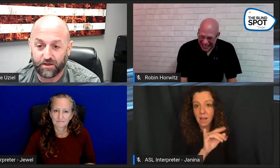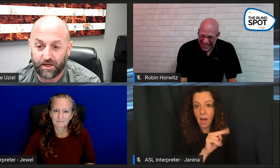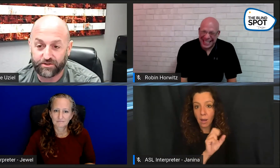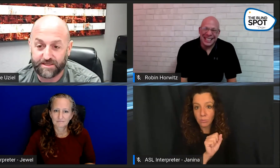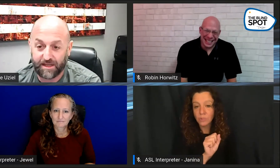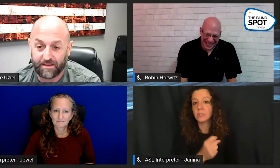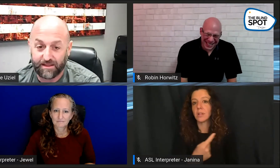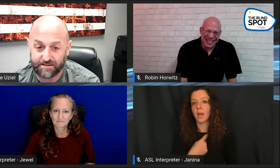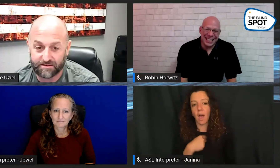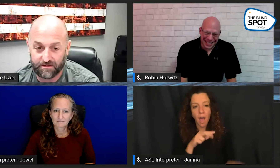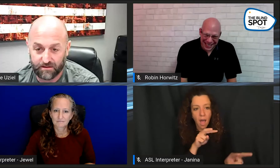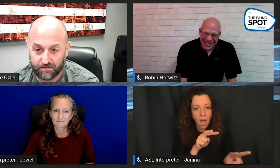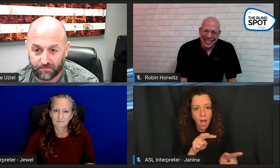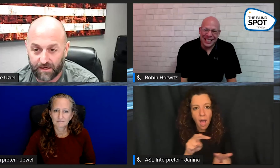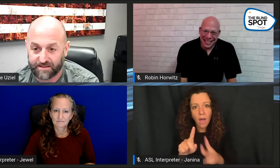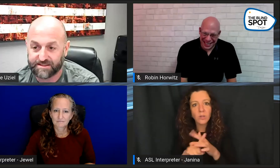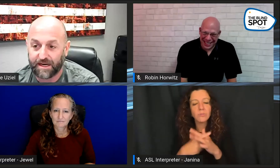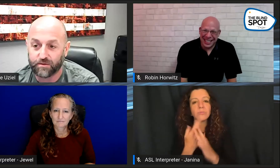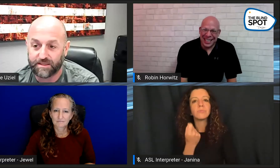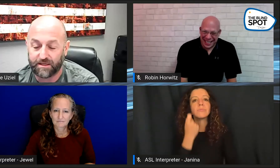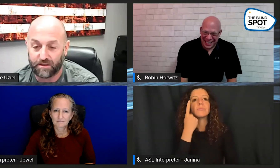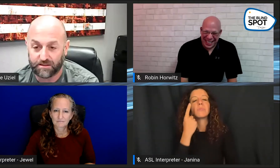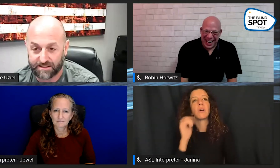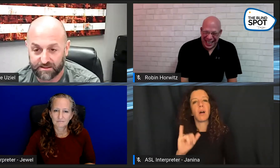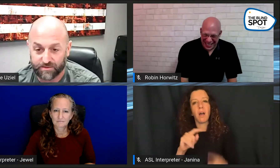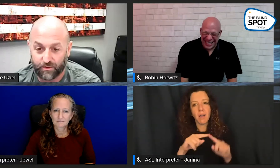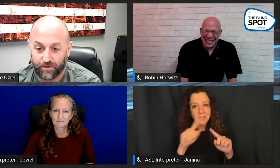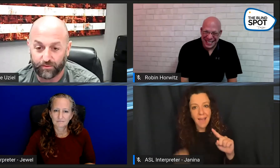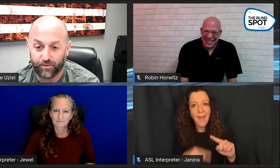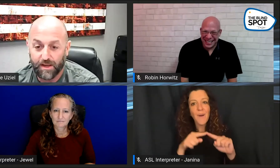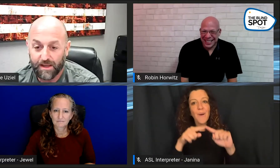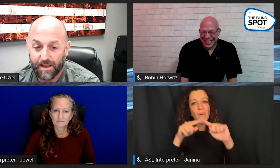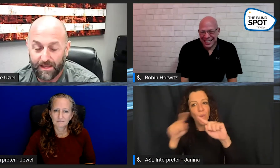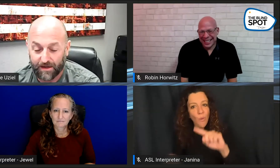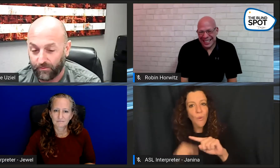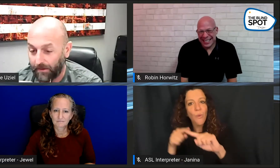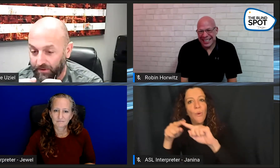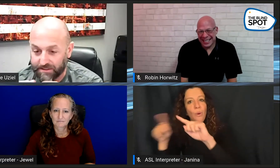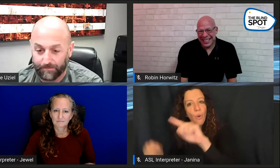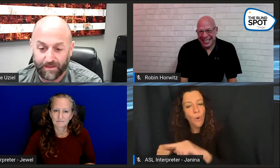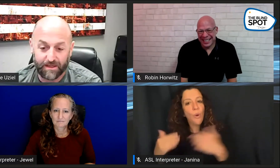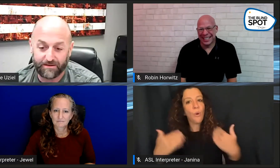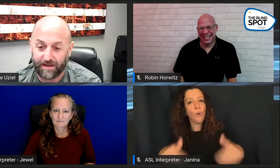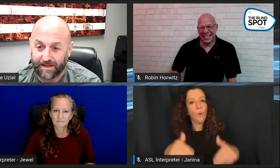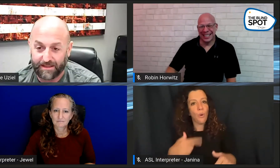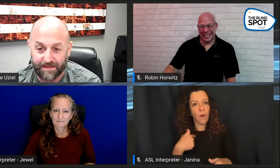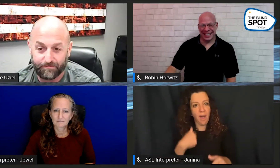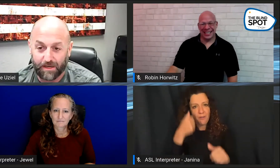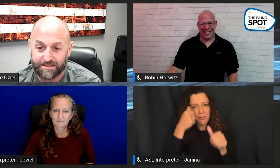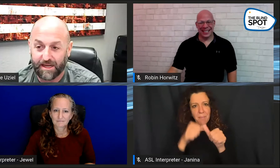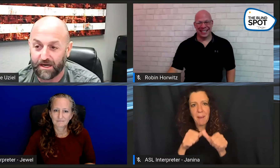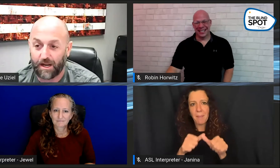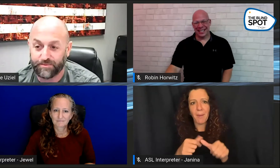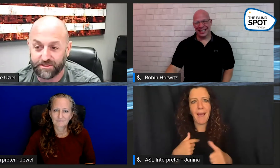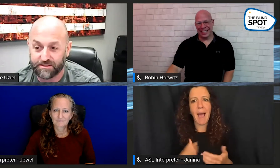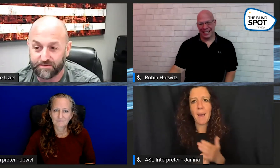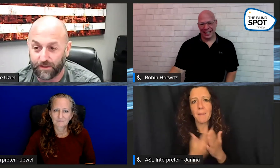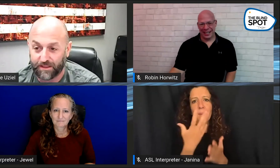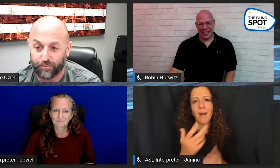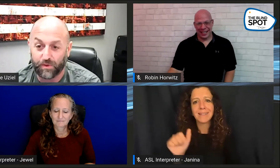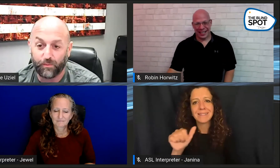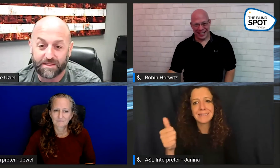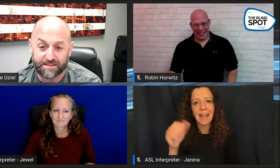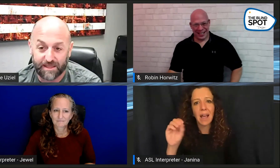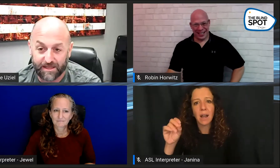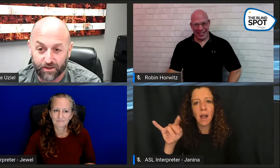that, understand these kind of cycles that Tesla was going through. And I remember dumping in, I think we bought 10 options